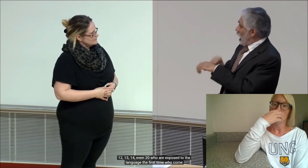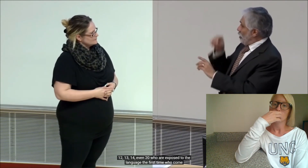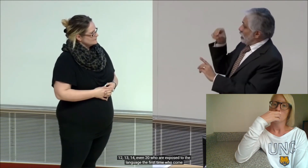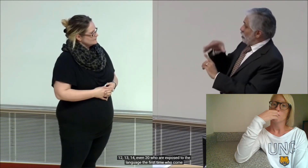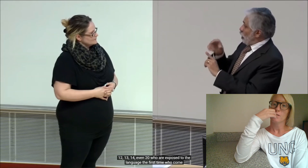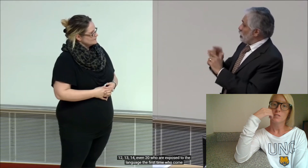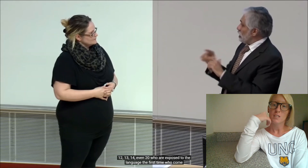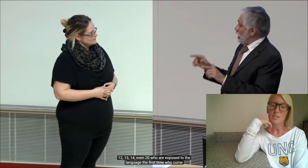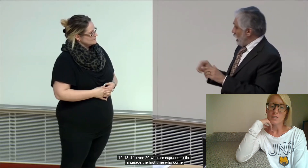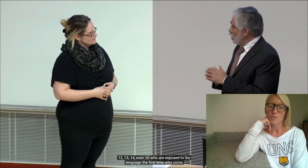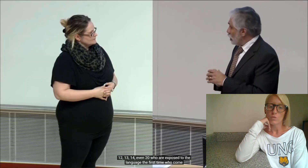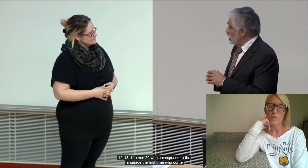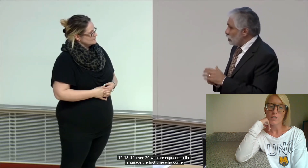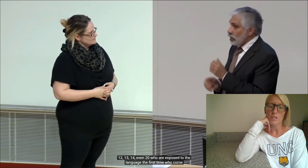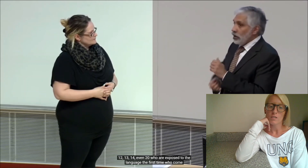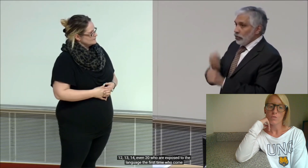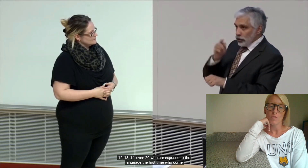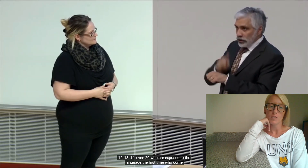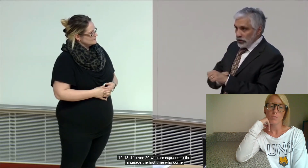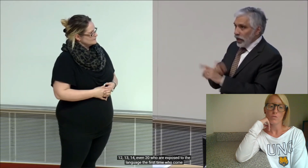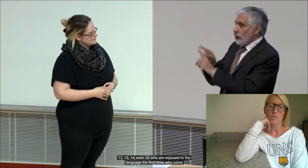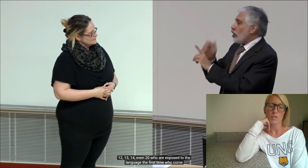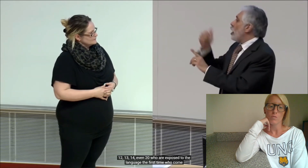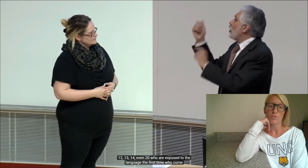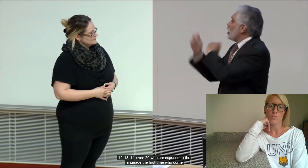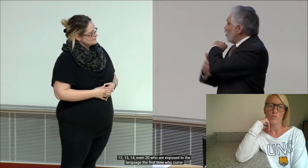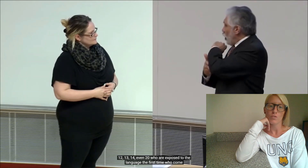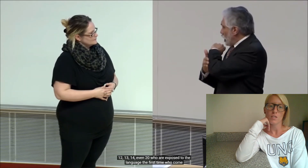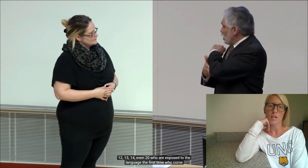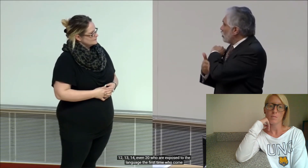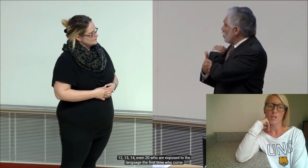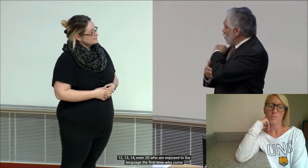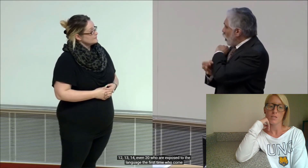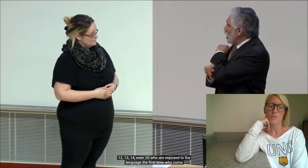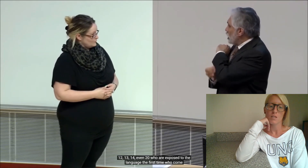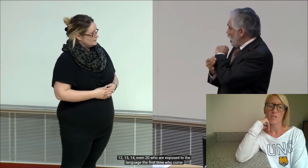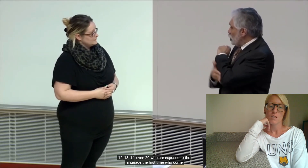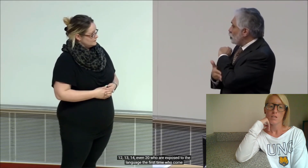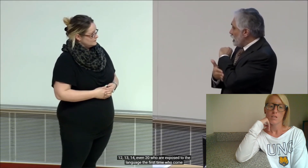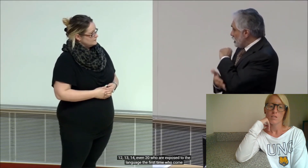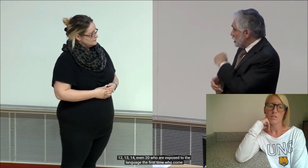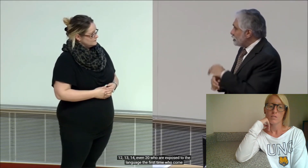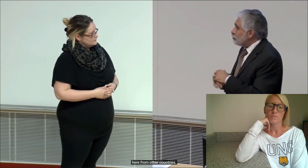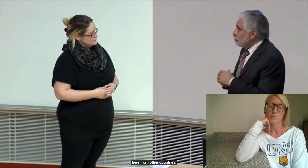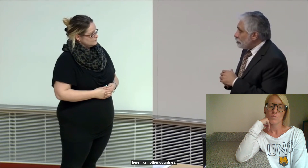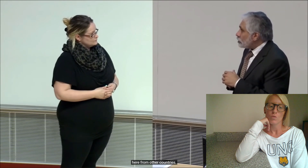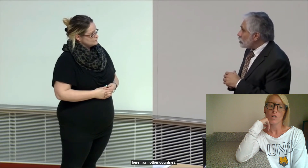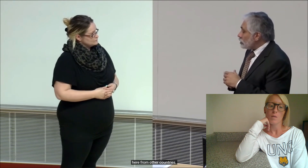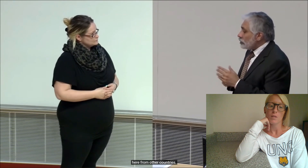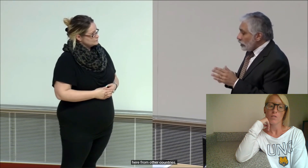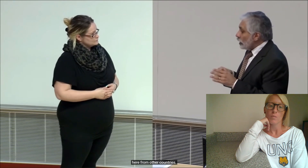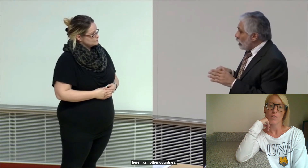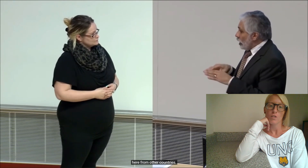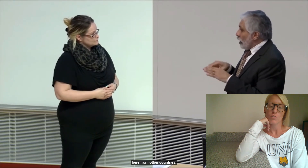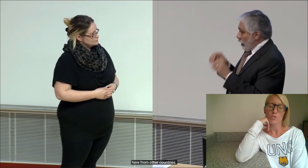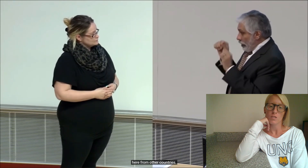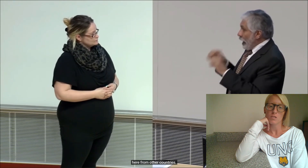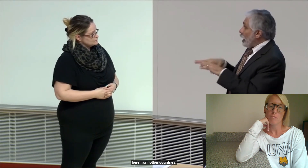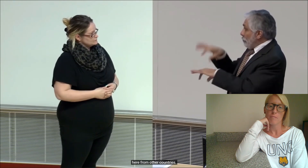14, even 20, who are exposed to language at the first time, who come here from other